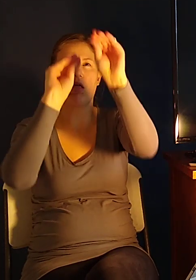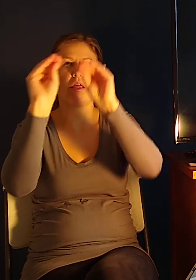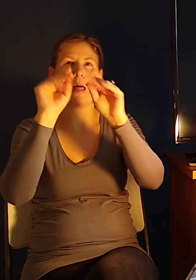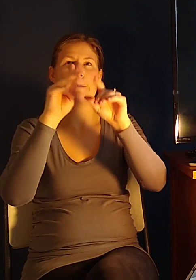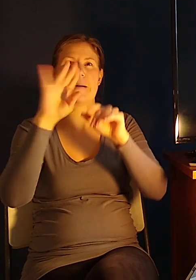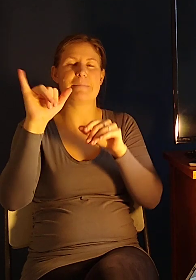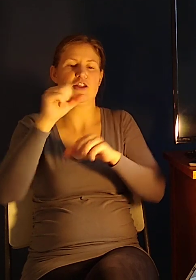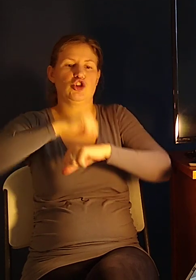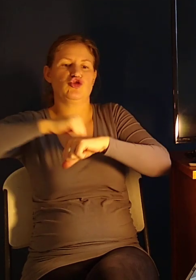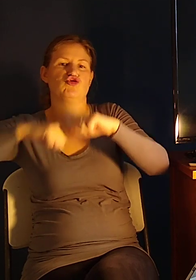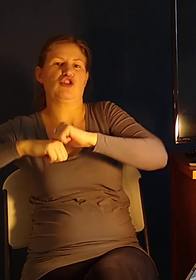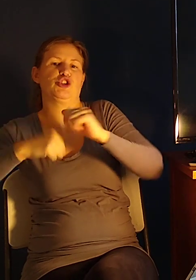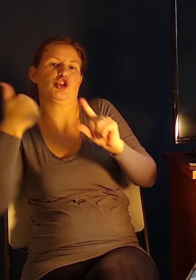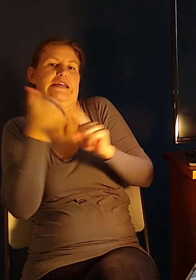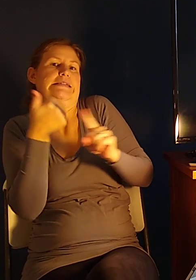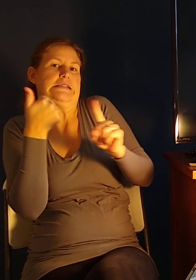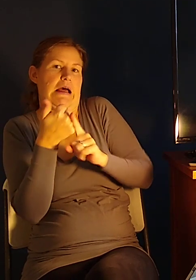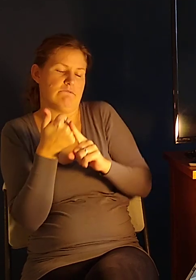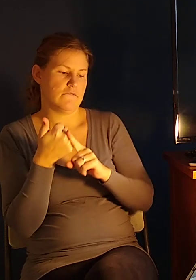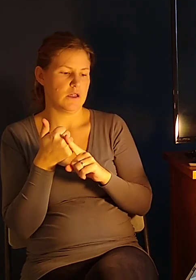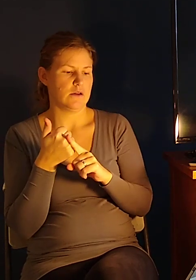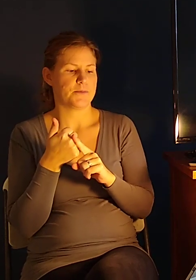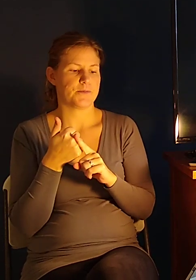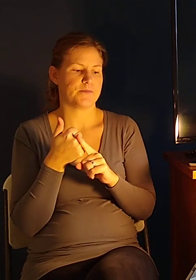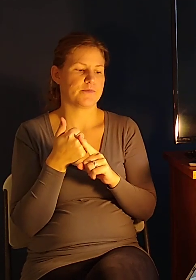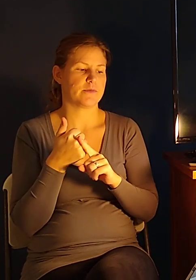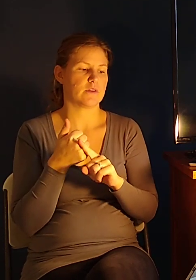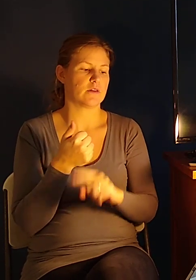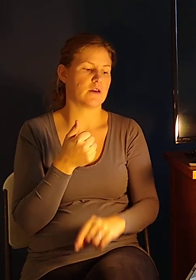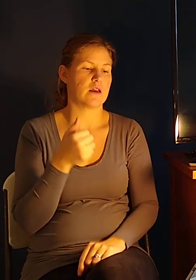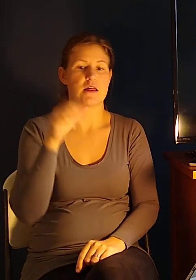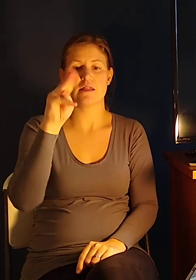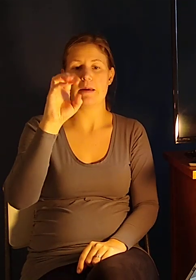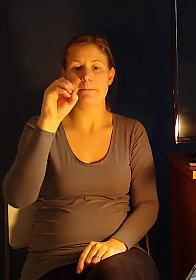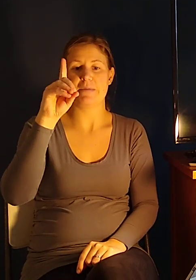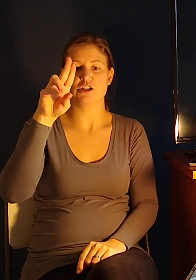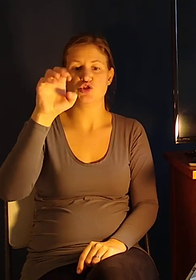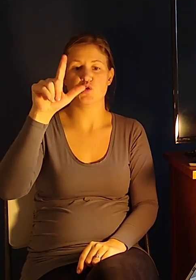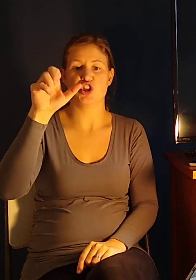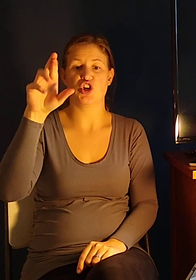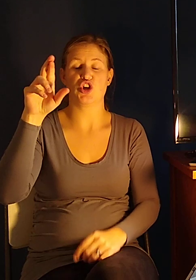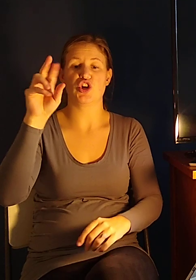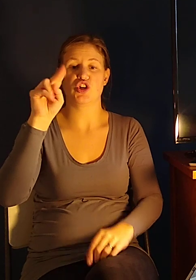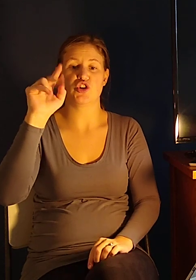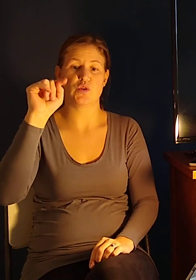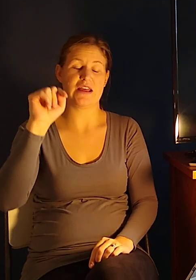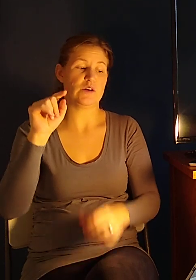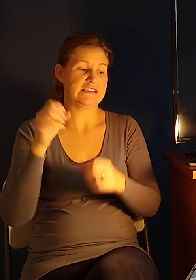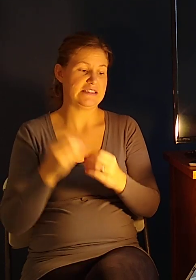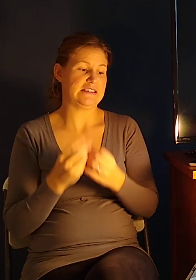structure itself. The modular unit was inspired by new structures Paxton said